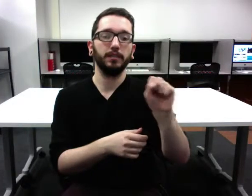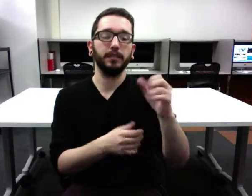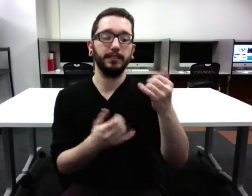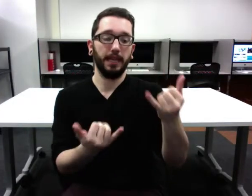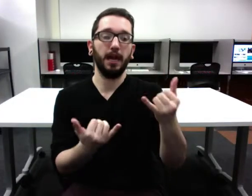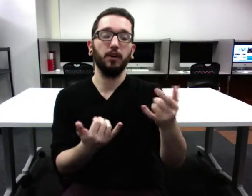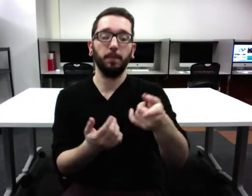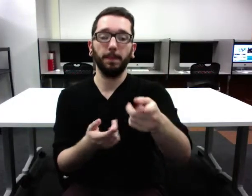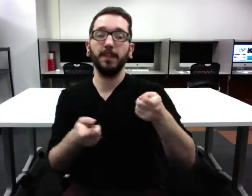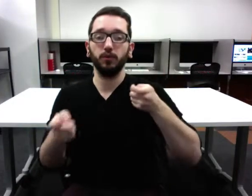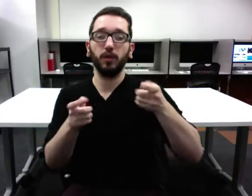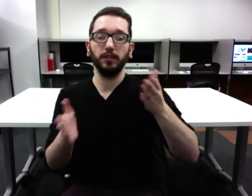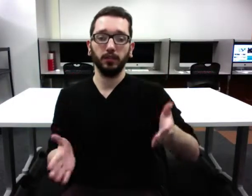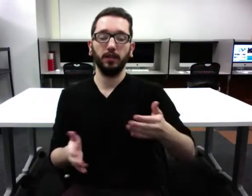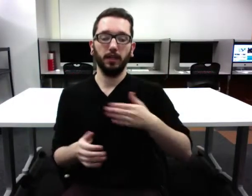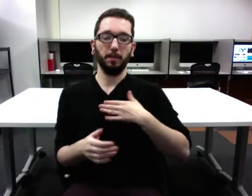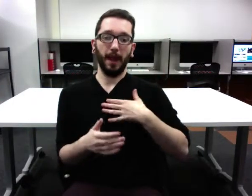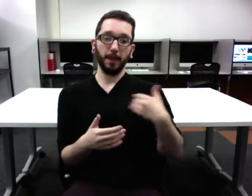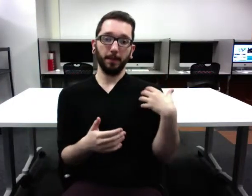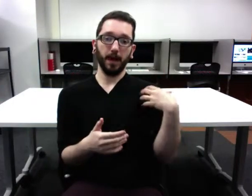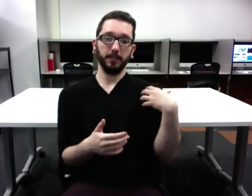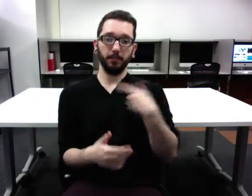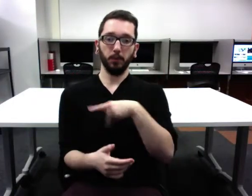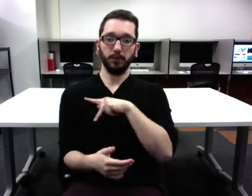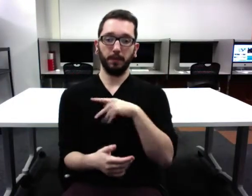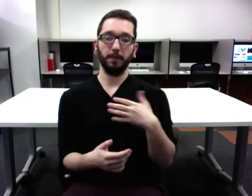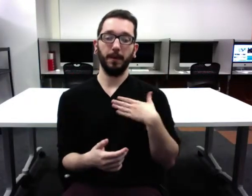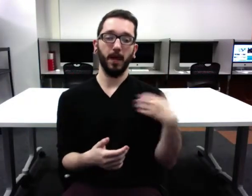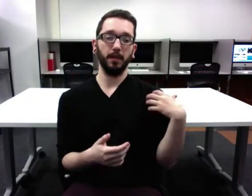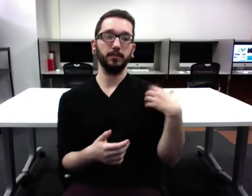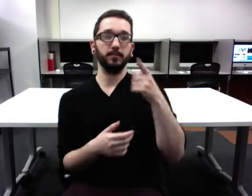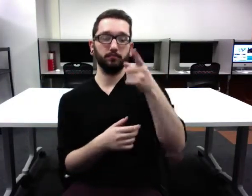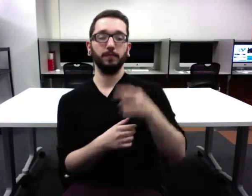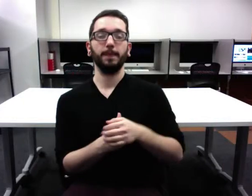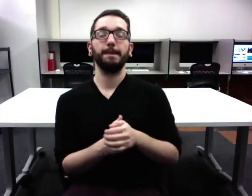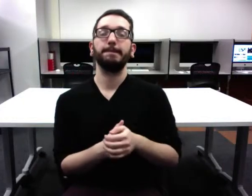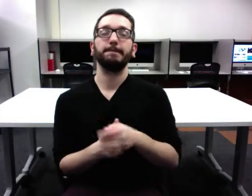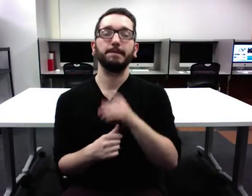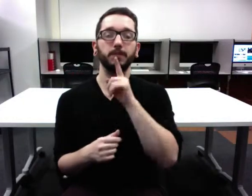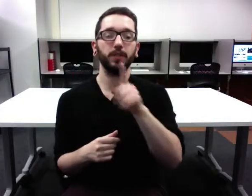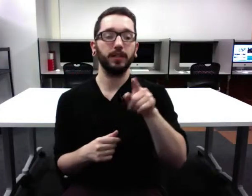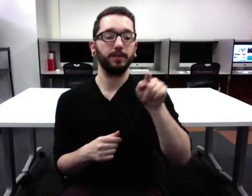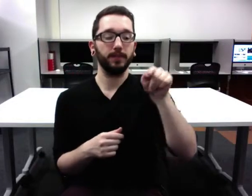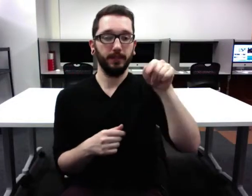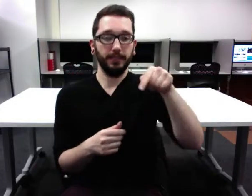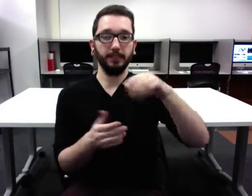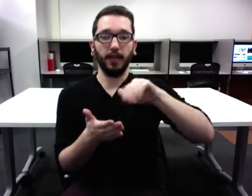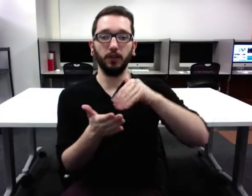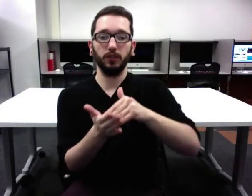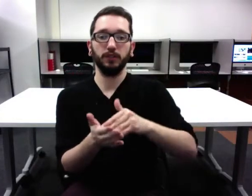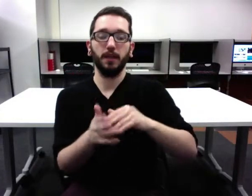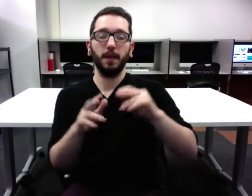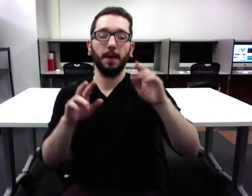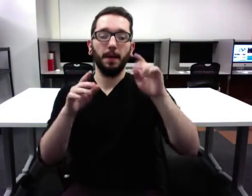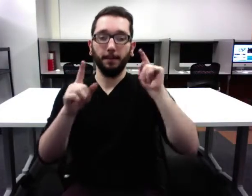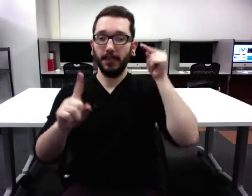for whom I work. And so this center has its mission to invest in research in these complementary